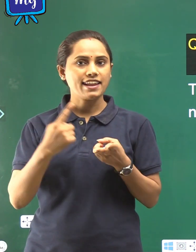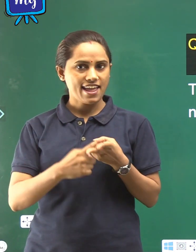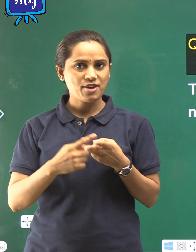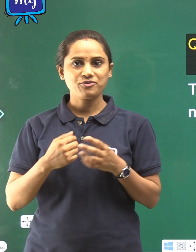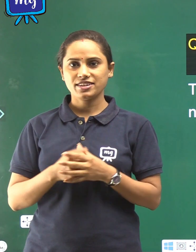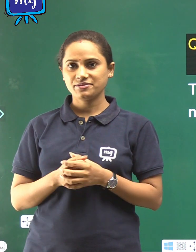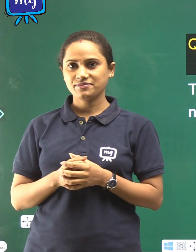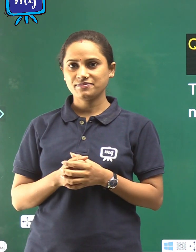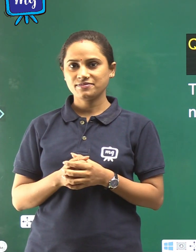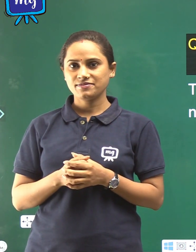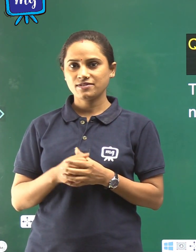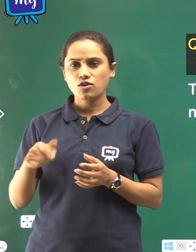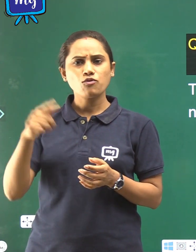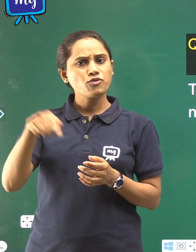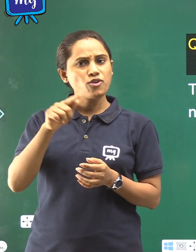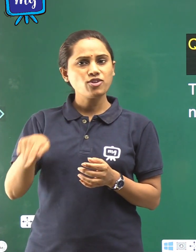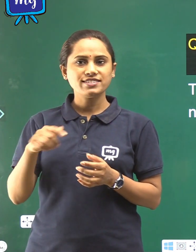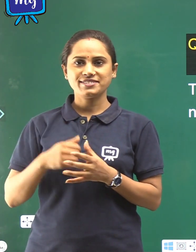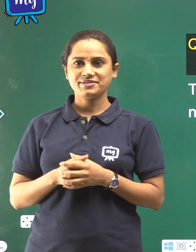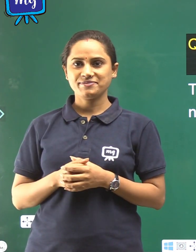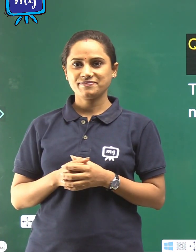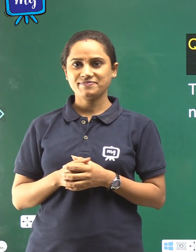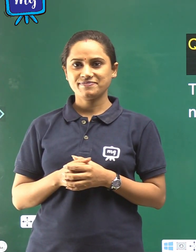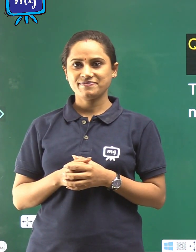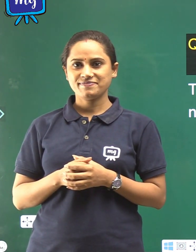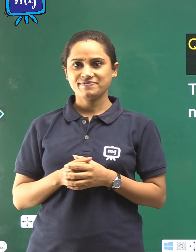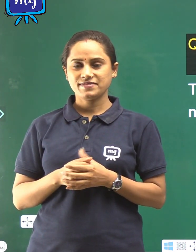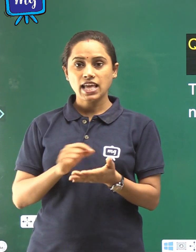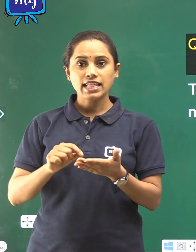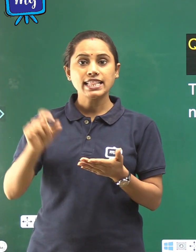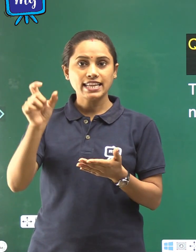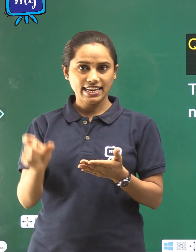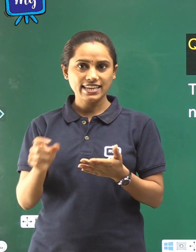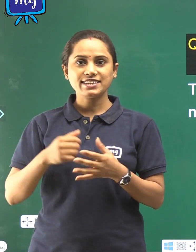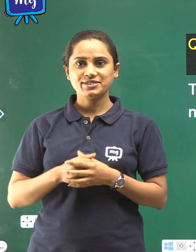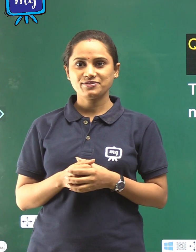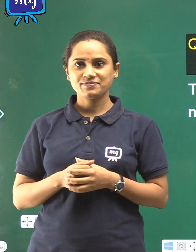F for false. The narrator's